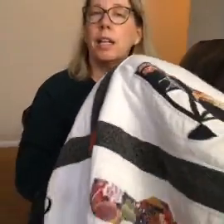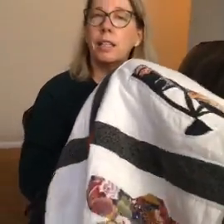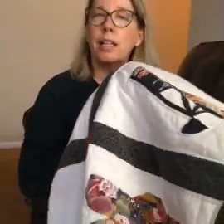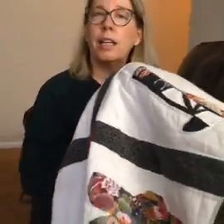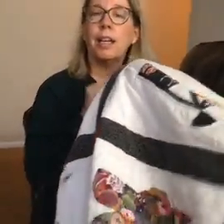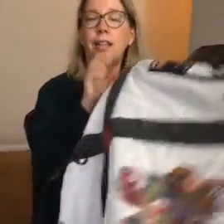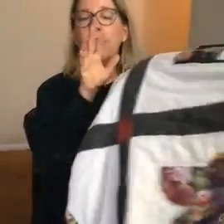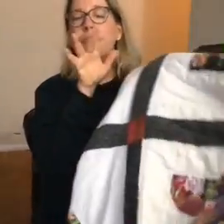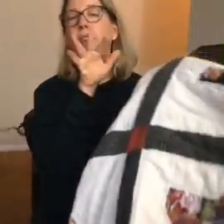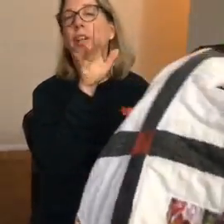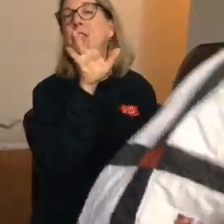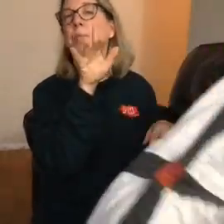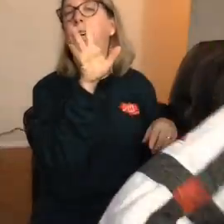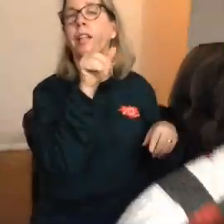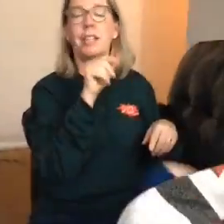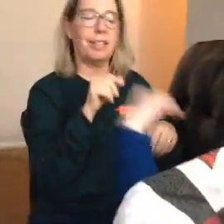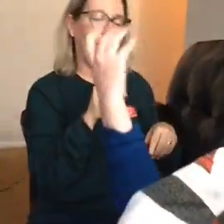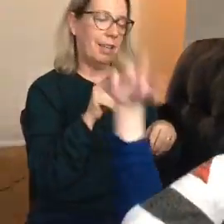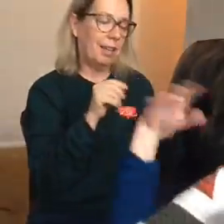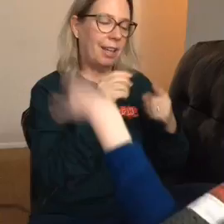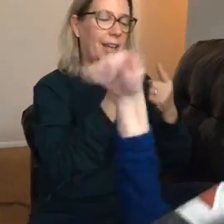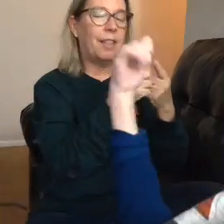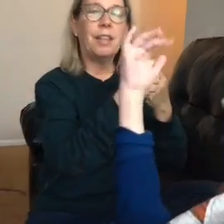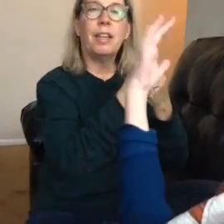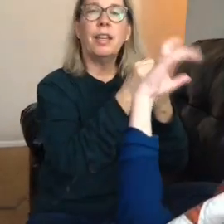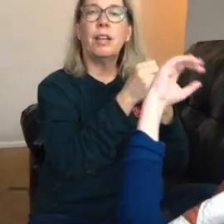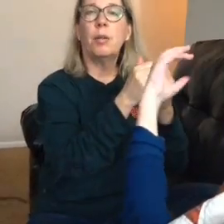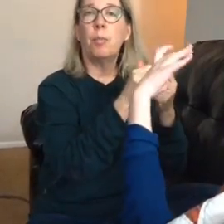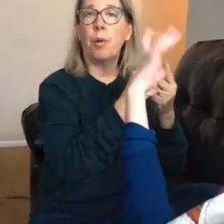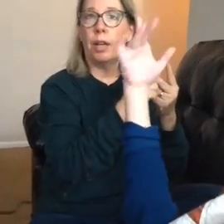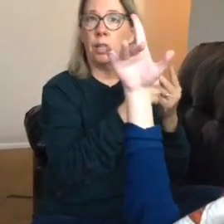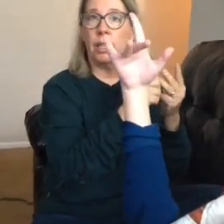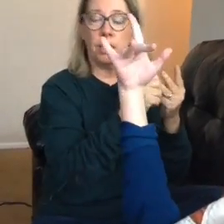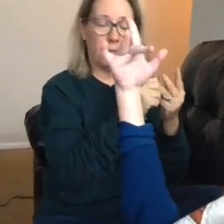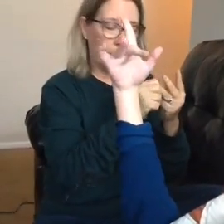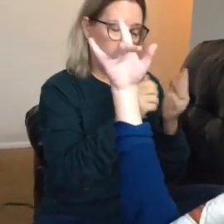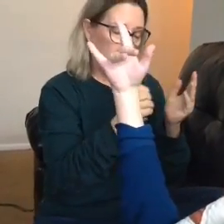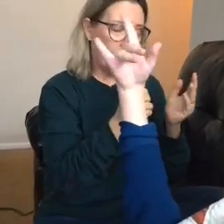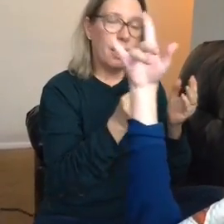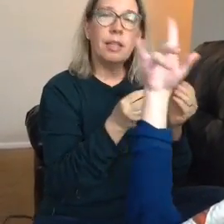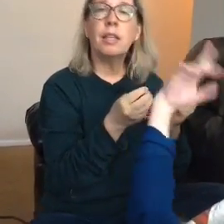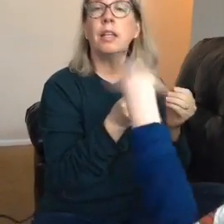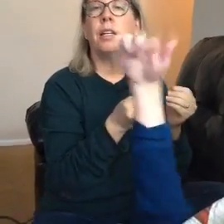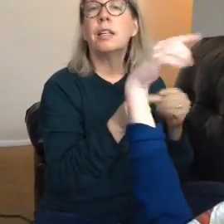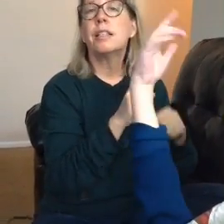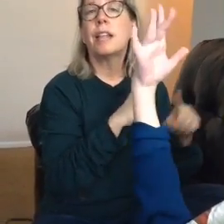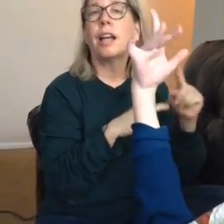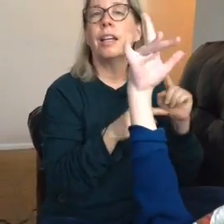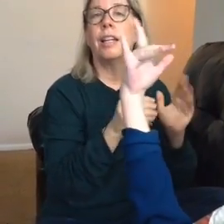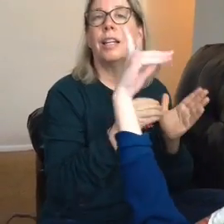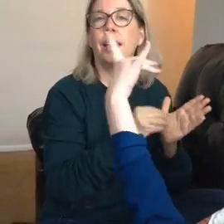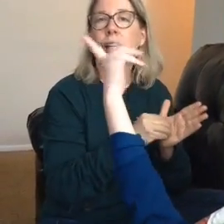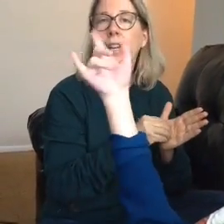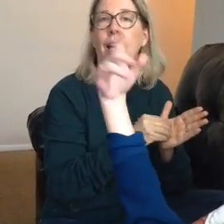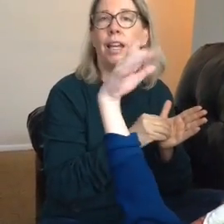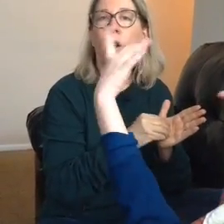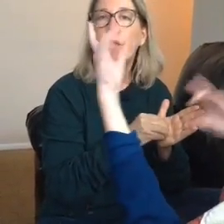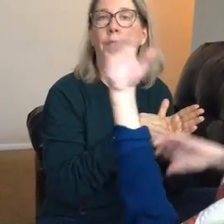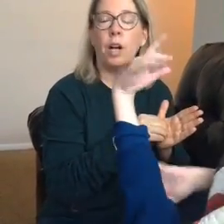it, and then finger spell it, and then braille it, and then sign it again. And hopefully all